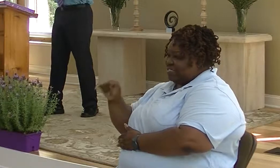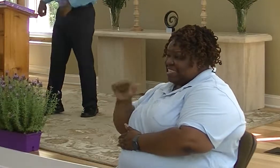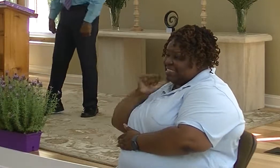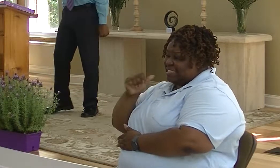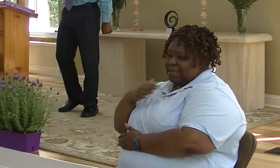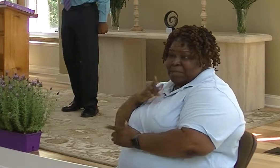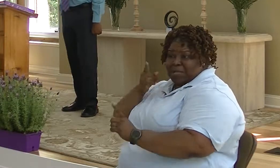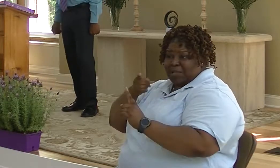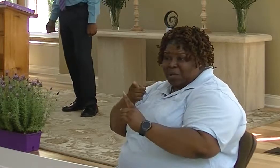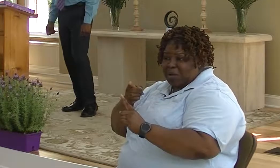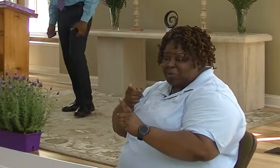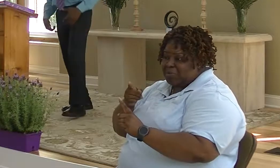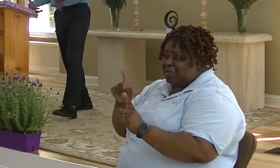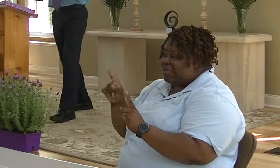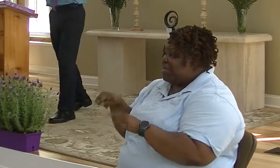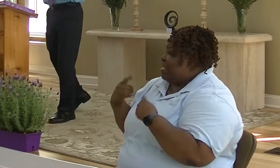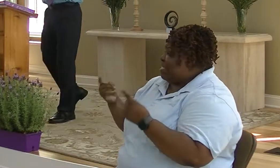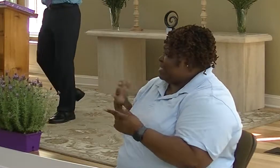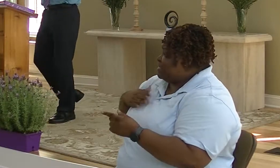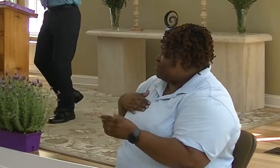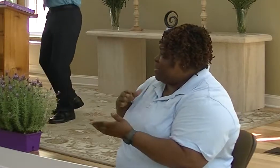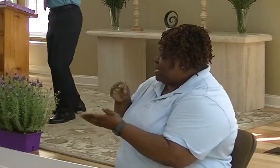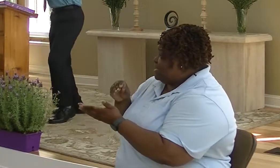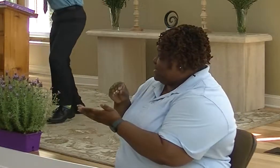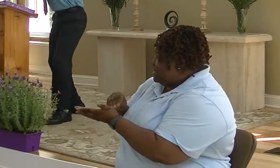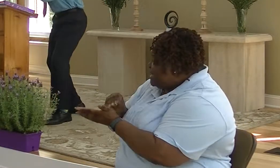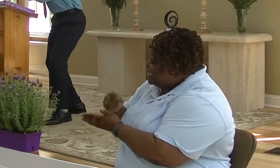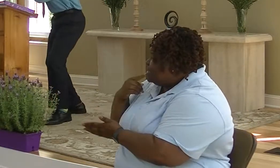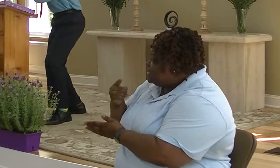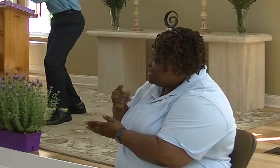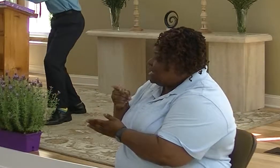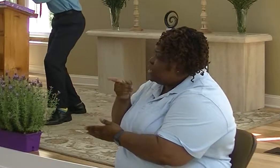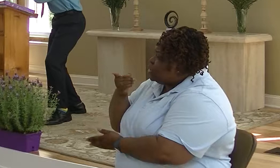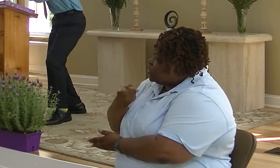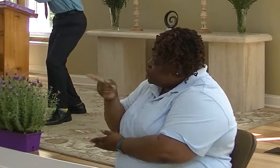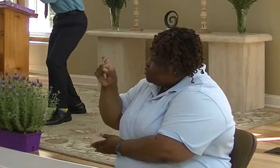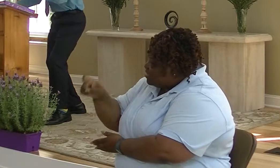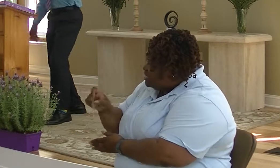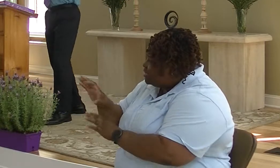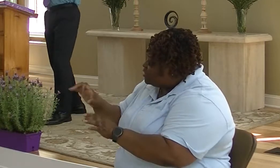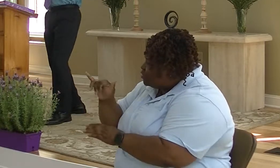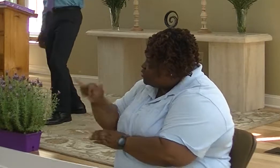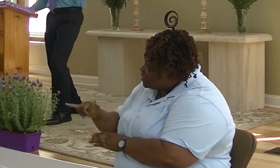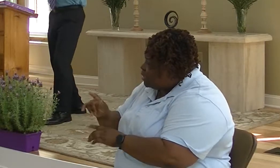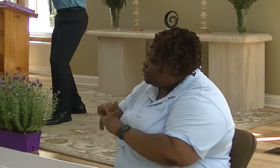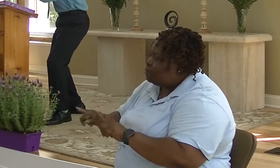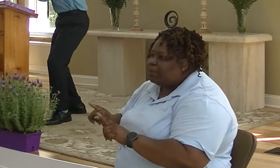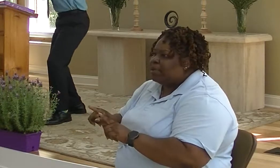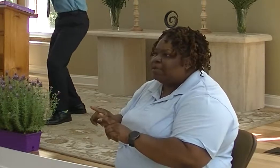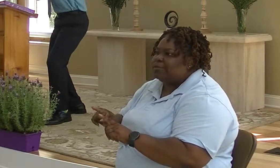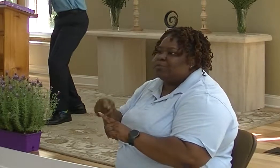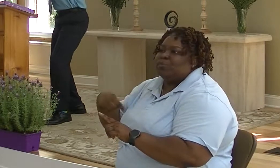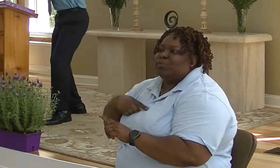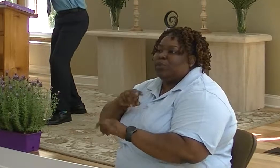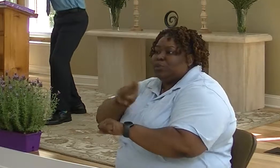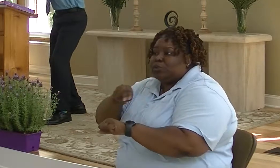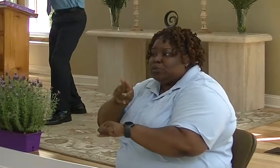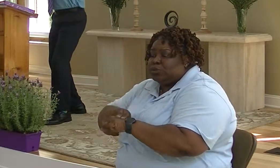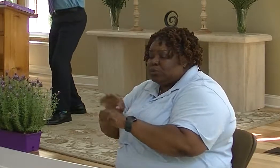then it's like, oh, no, I haven't been. I'm going to set that as a goal. But when it's something we normally naturally do, eat, normally